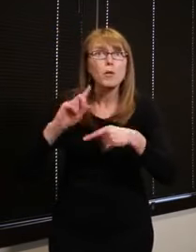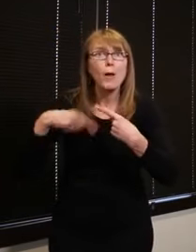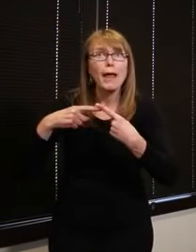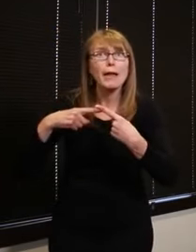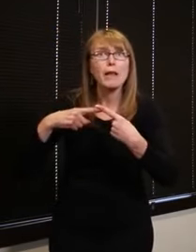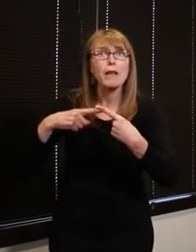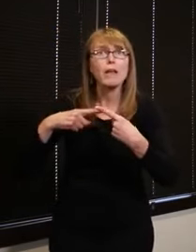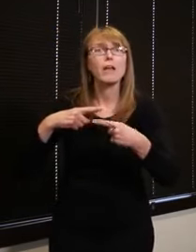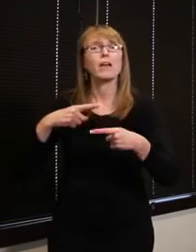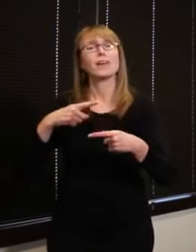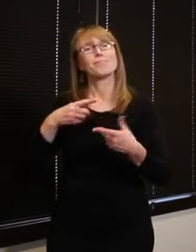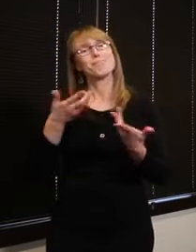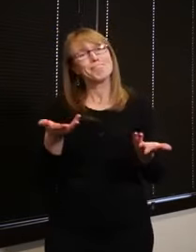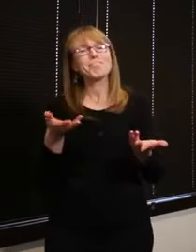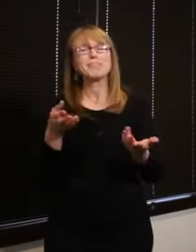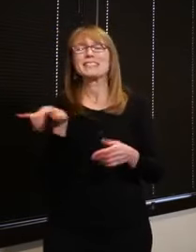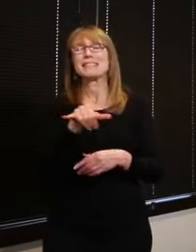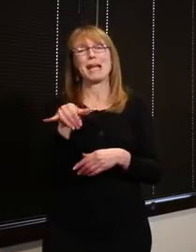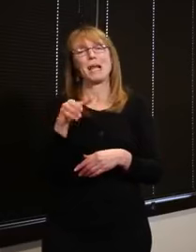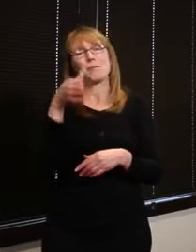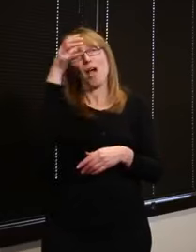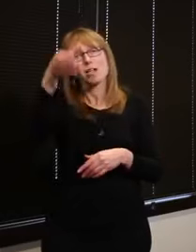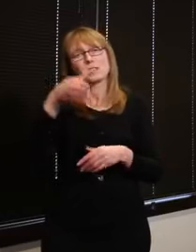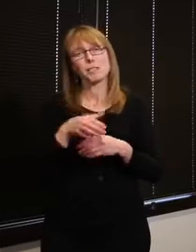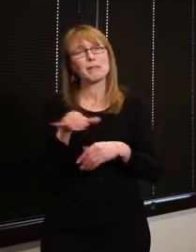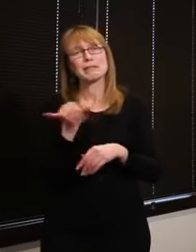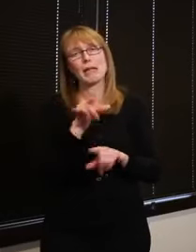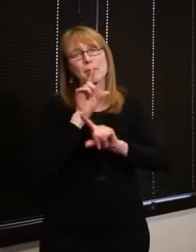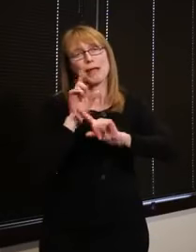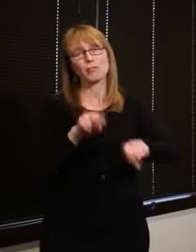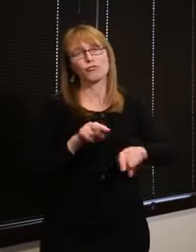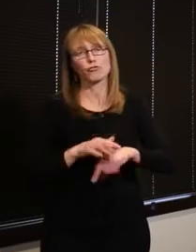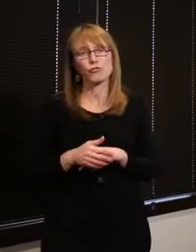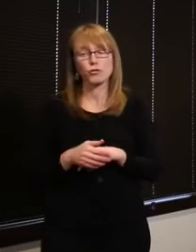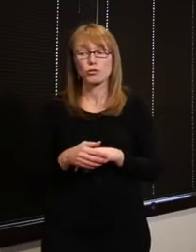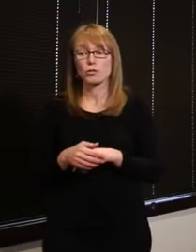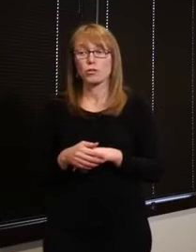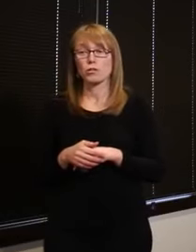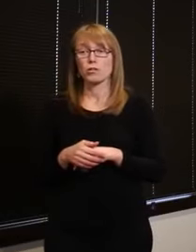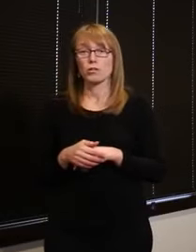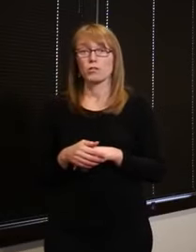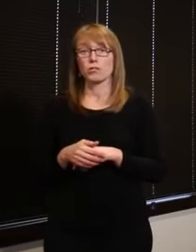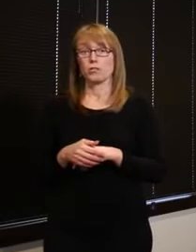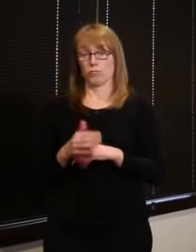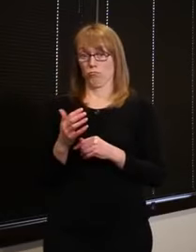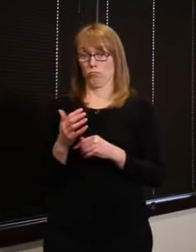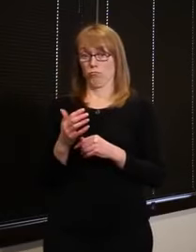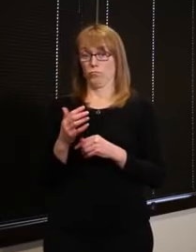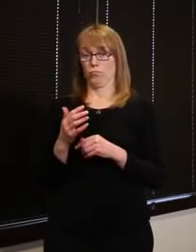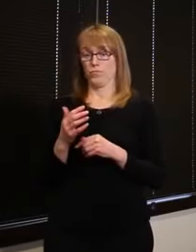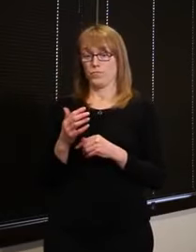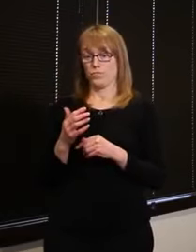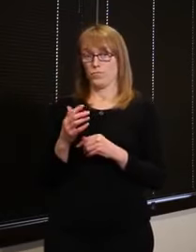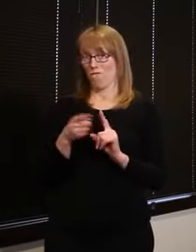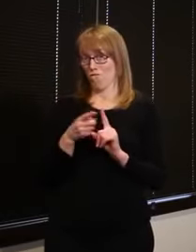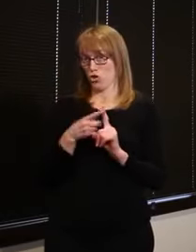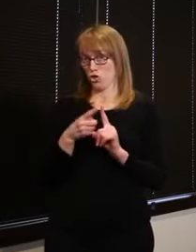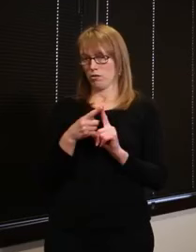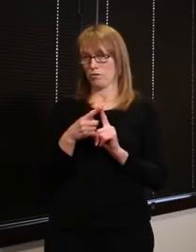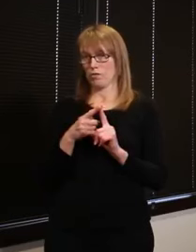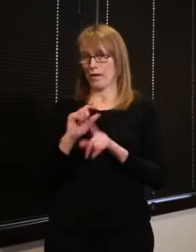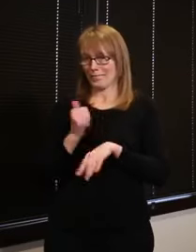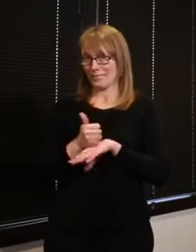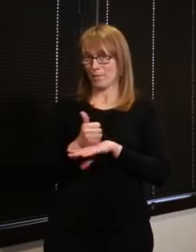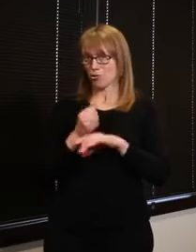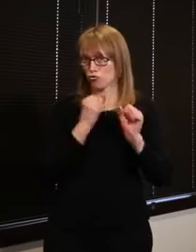date. It is, when do we feel confident that we have strategies in place so that we can start easing up? And